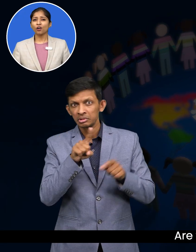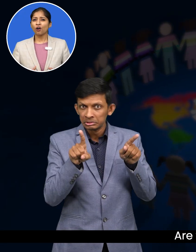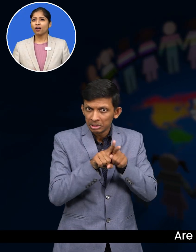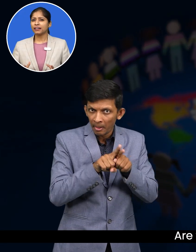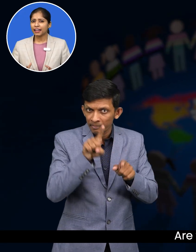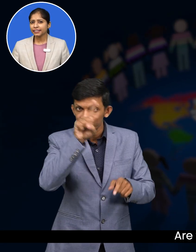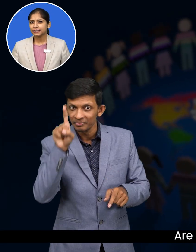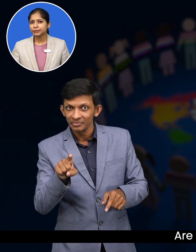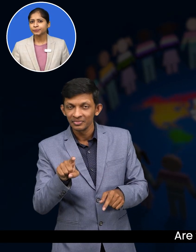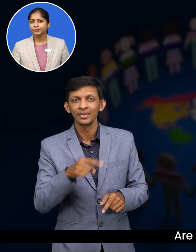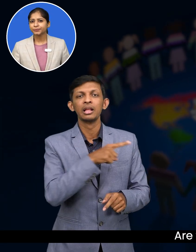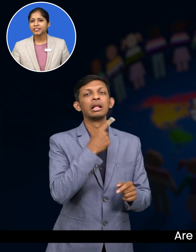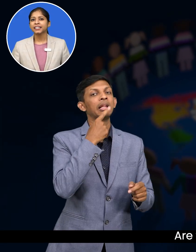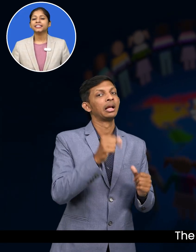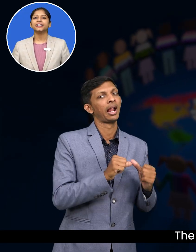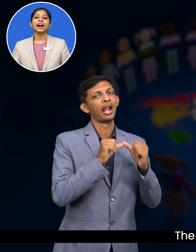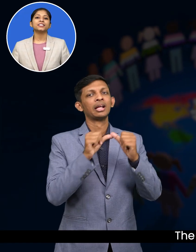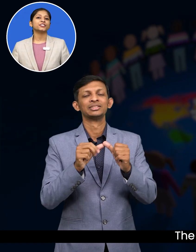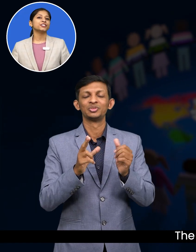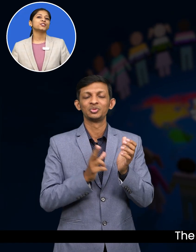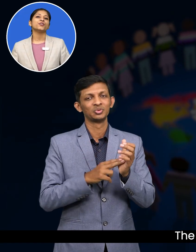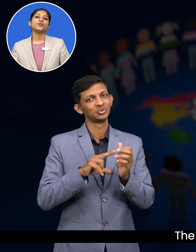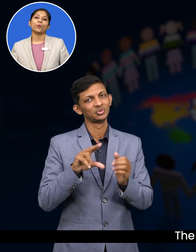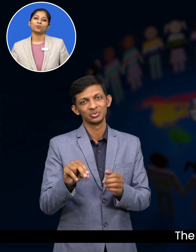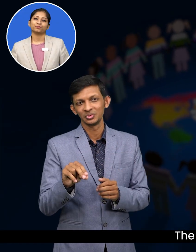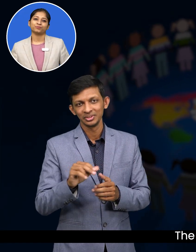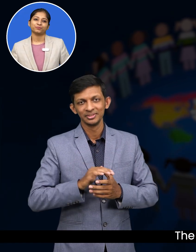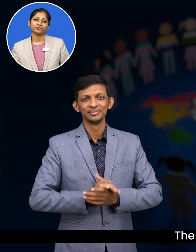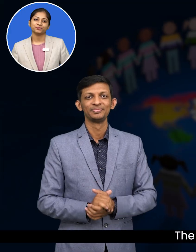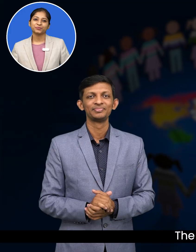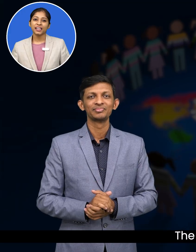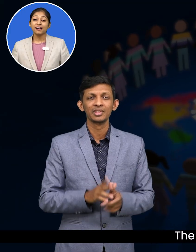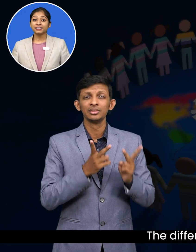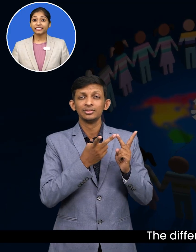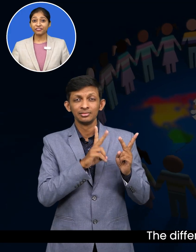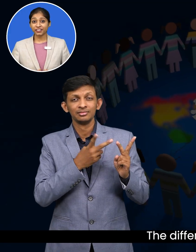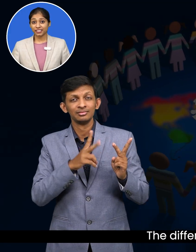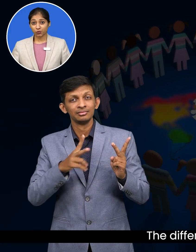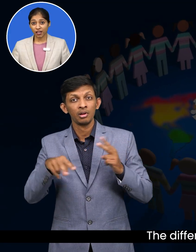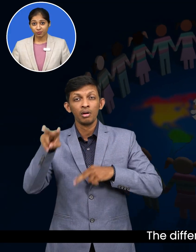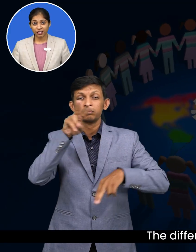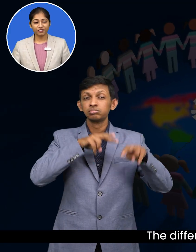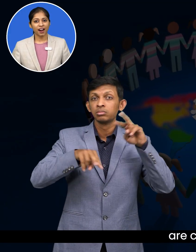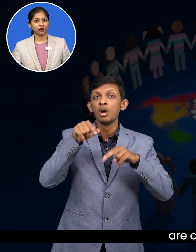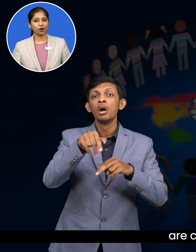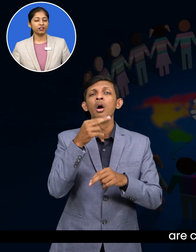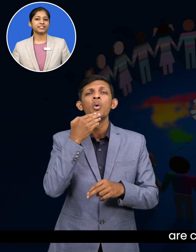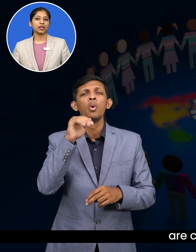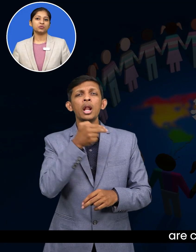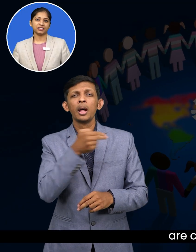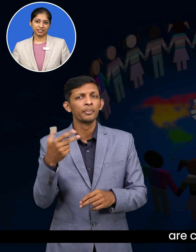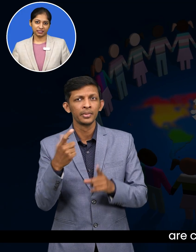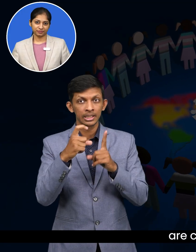Are they all alike? The answer is no. The differences we observe are